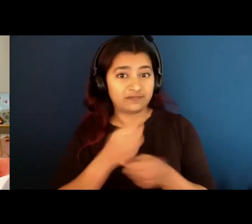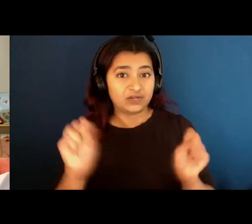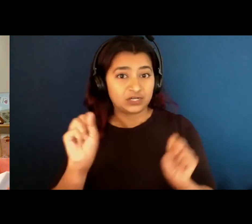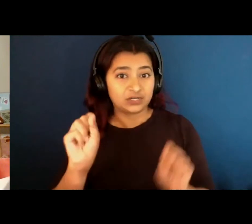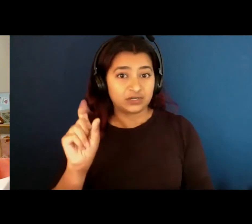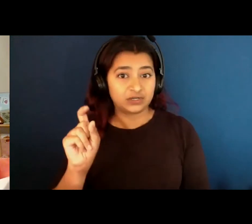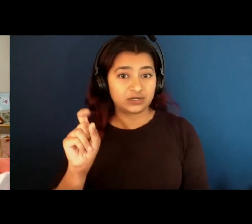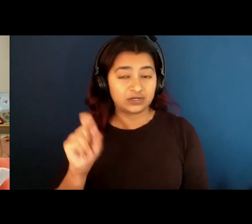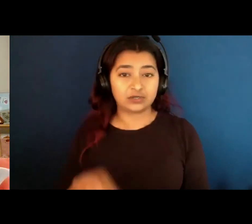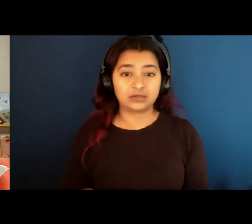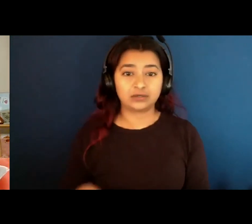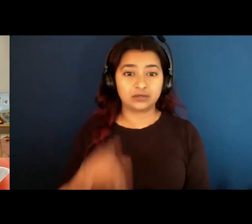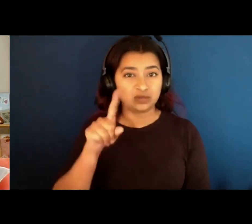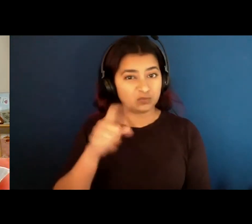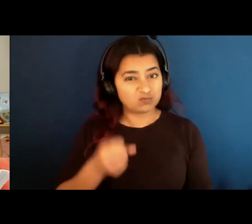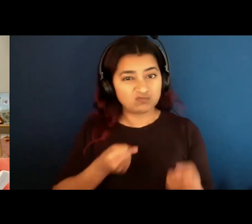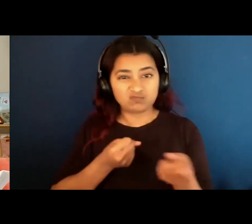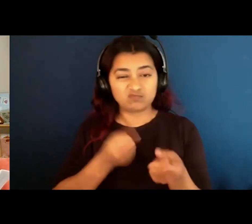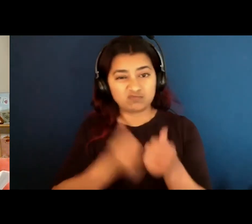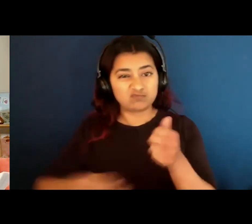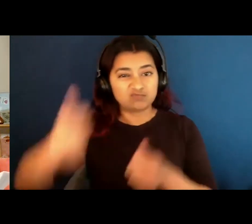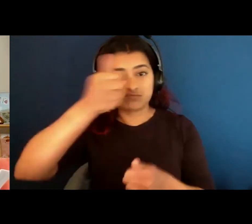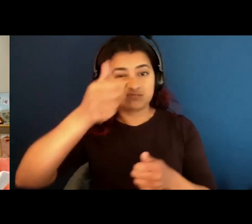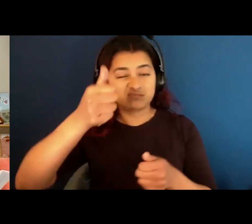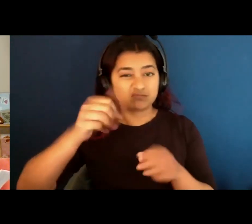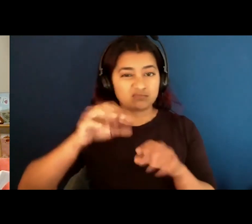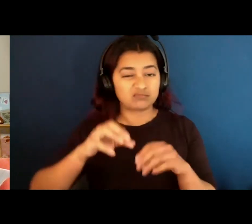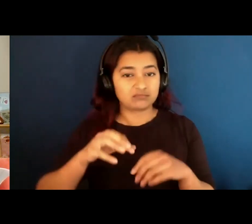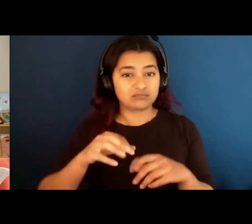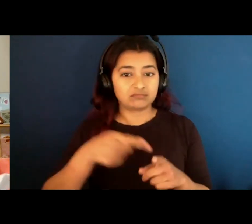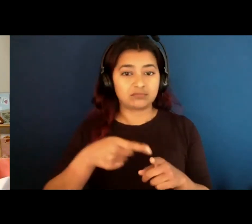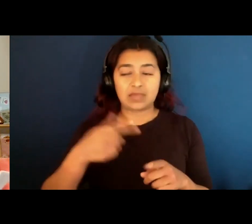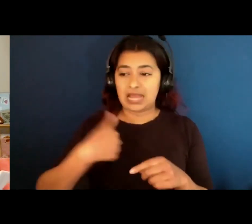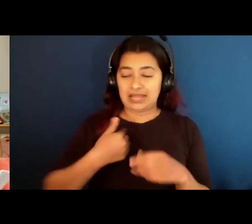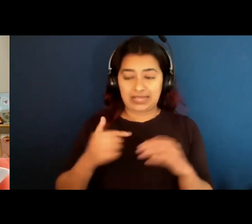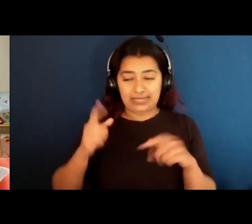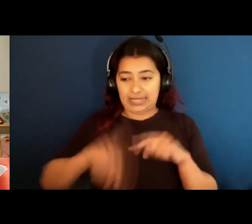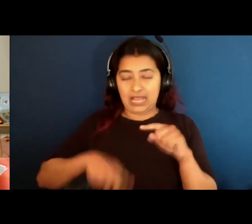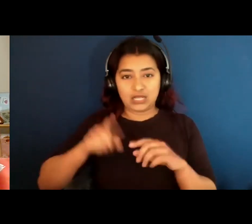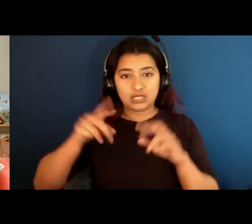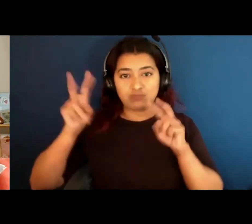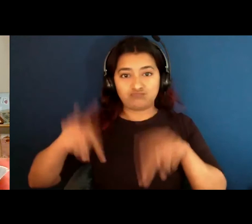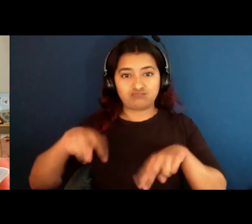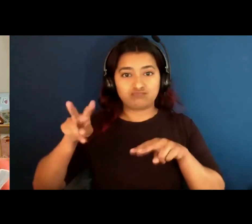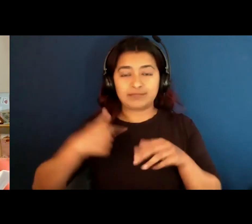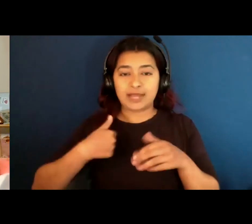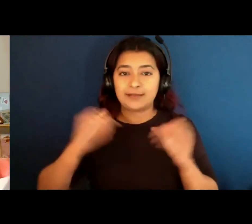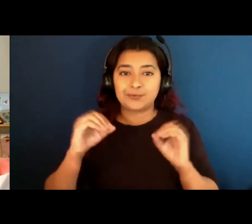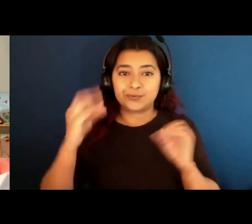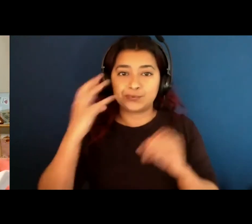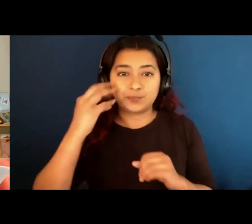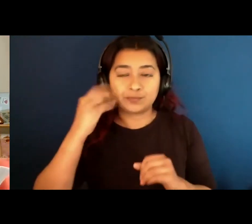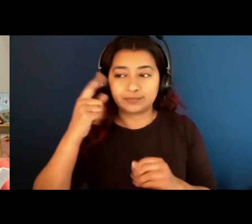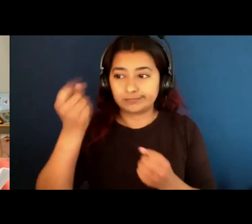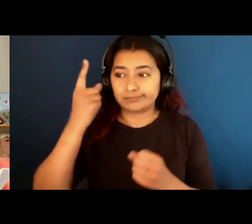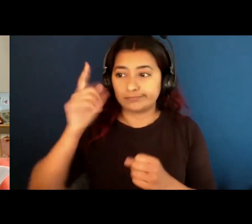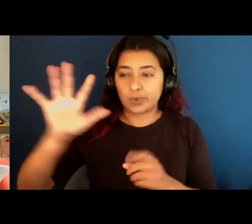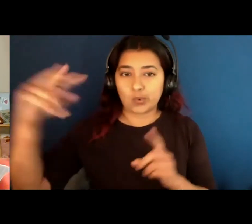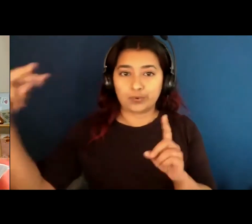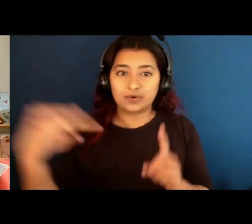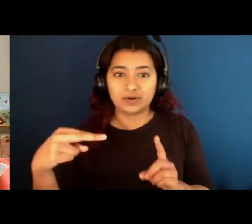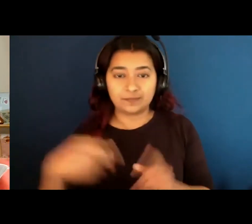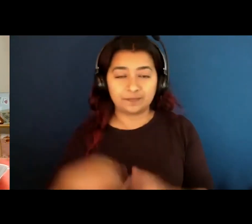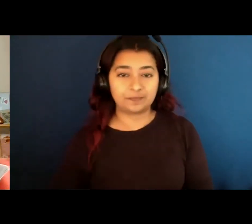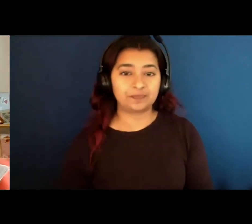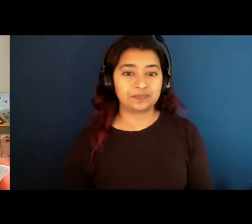Were you a patriarch? I have no room to judge, no experience to understand yours exactly.